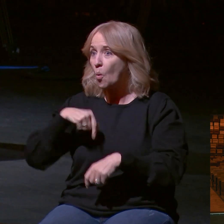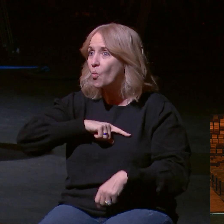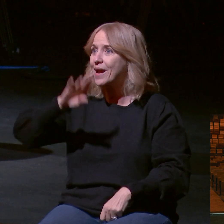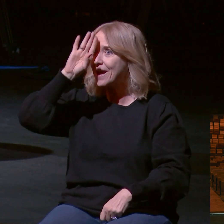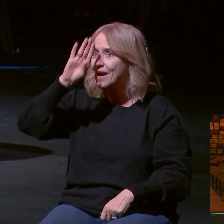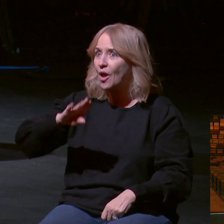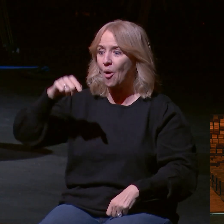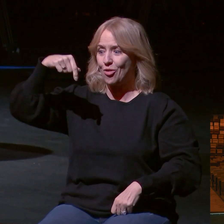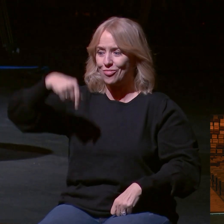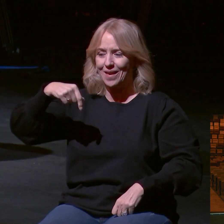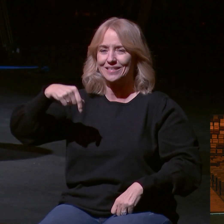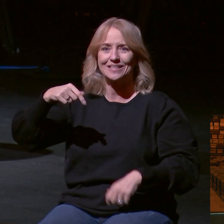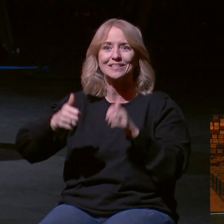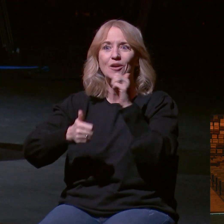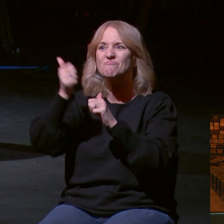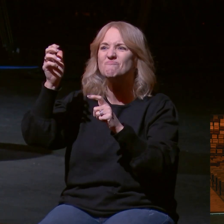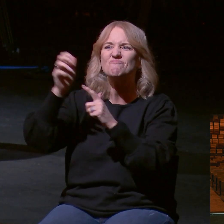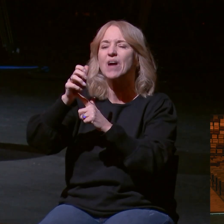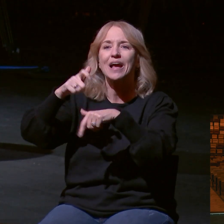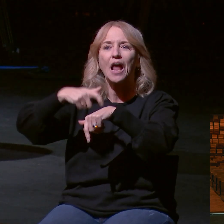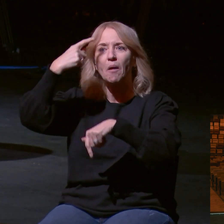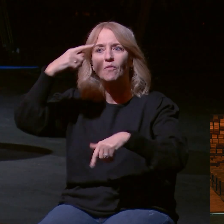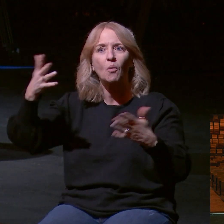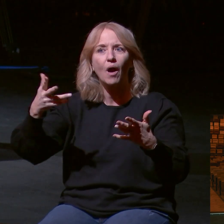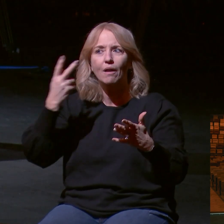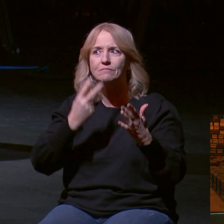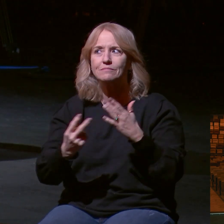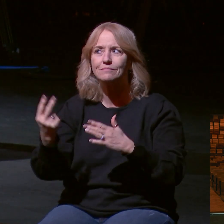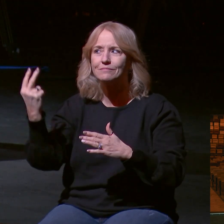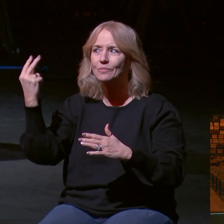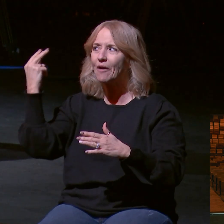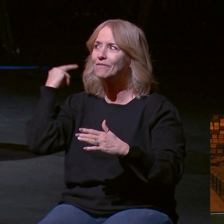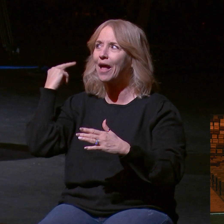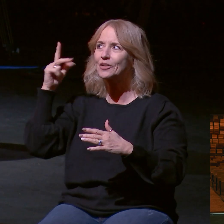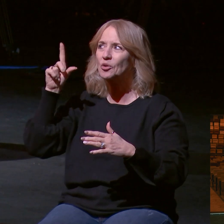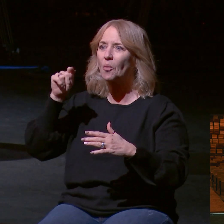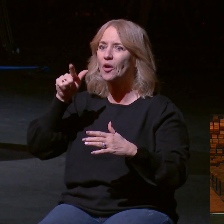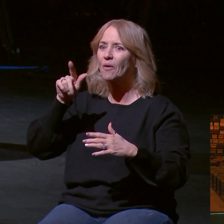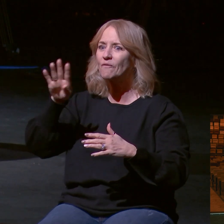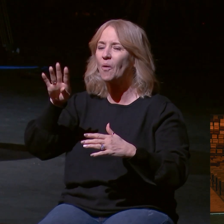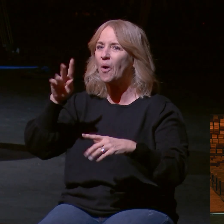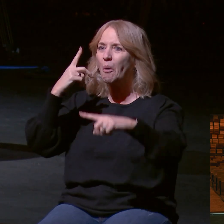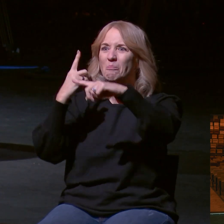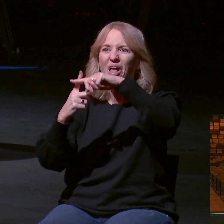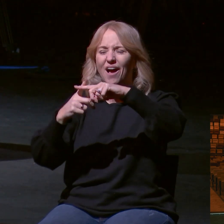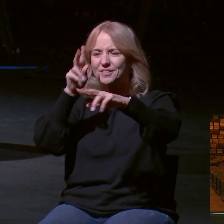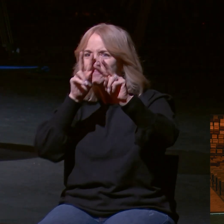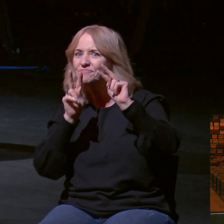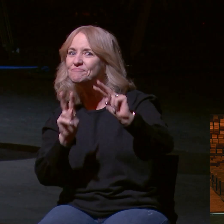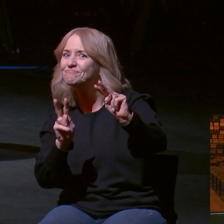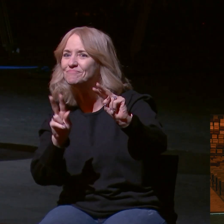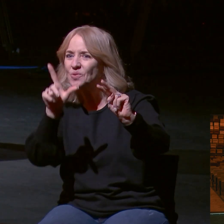is the most opportune time of the year to reflect. Reflect on the year that was while looking ahead at the